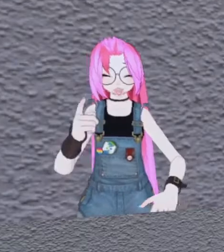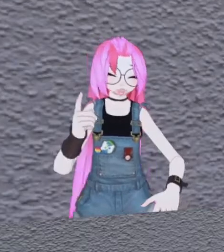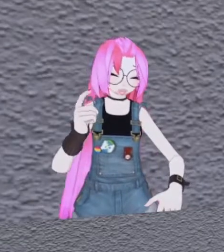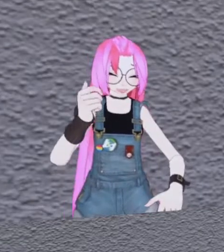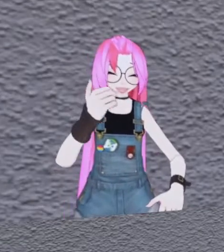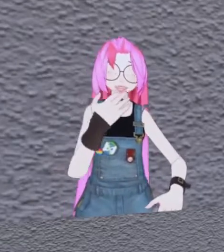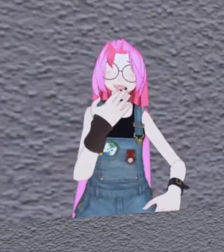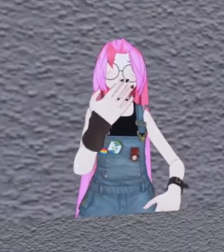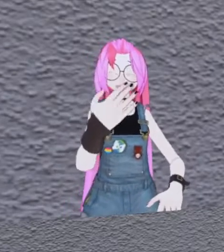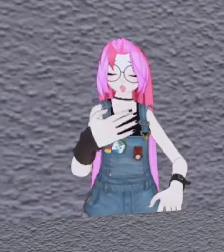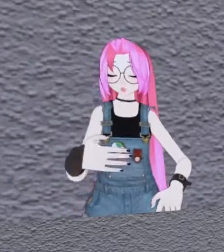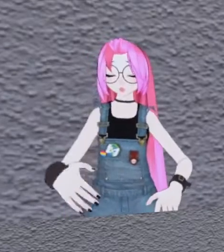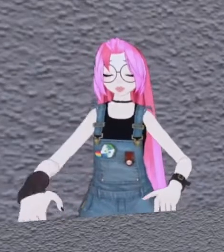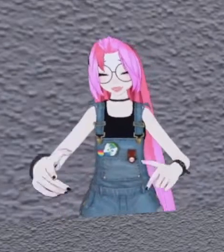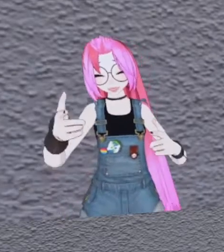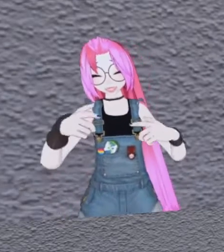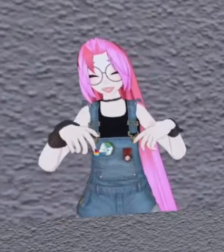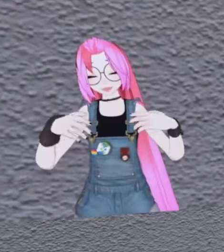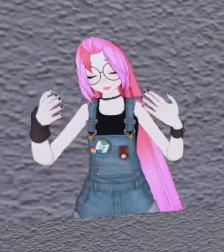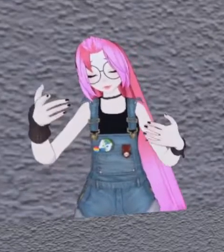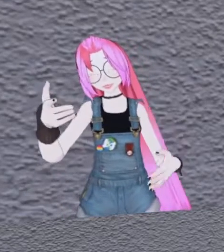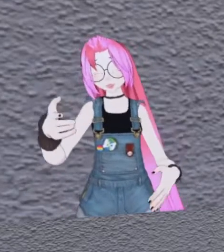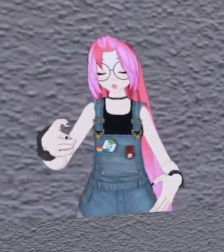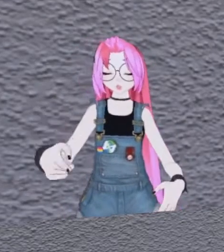deaf culture. Thank you. What's up, Shaw?